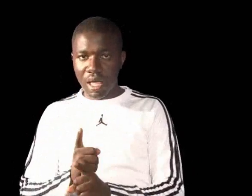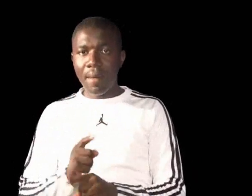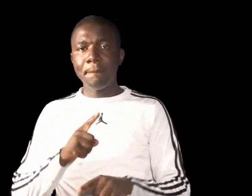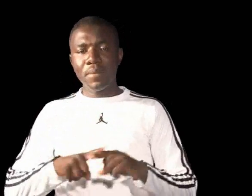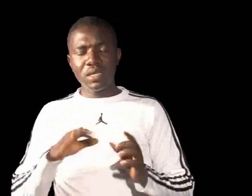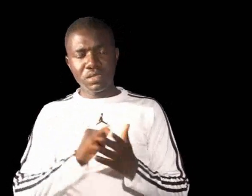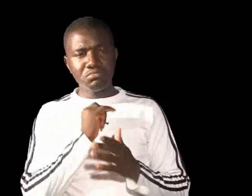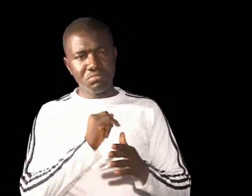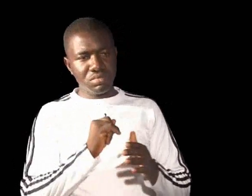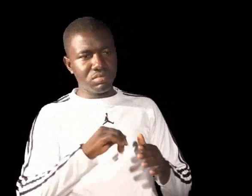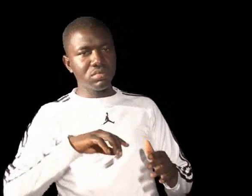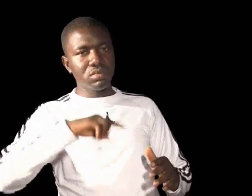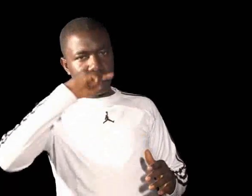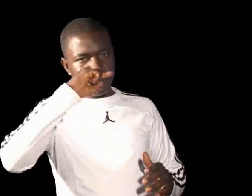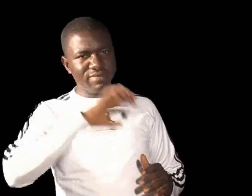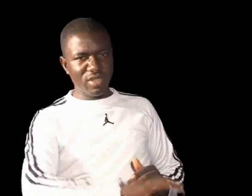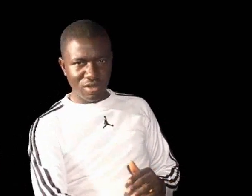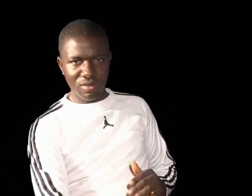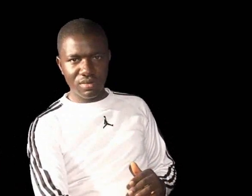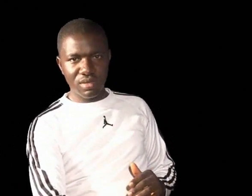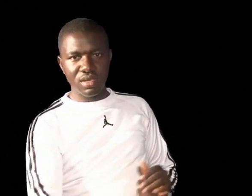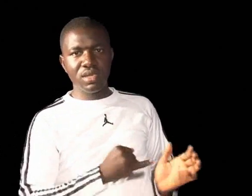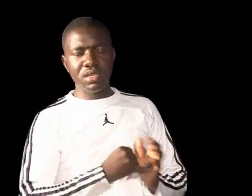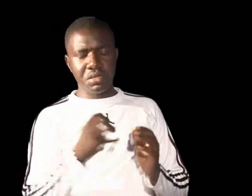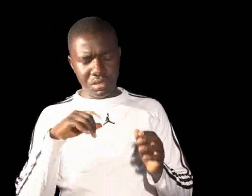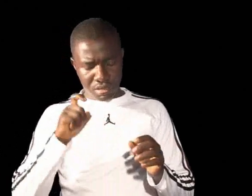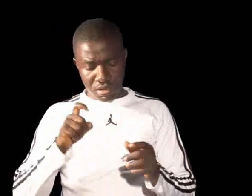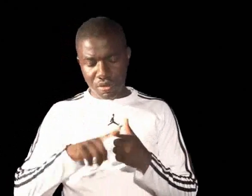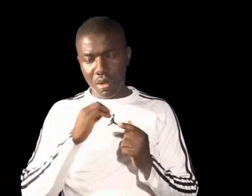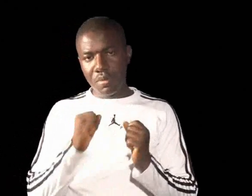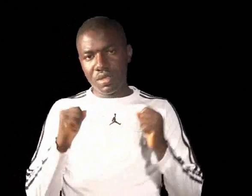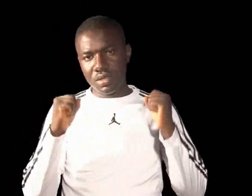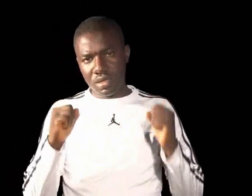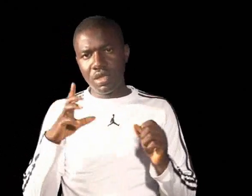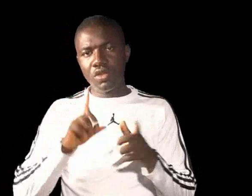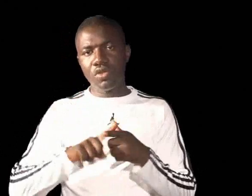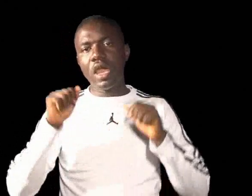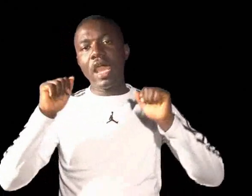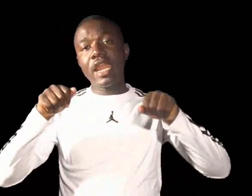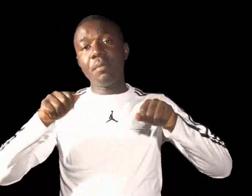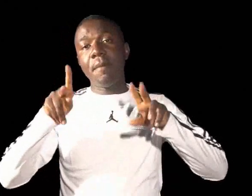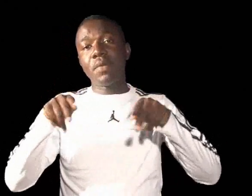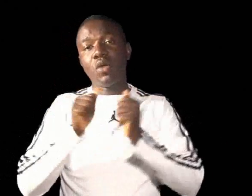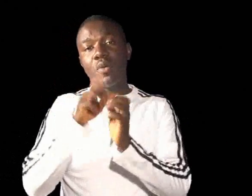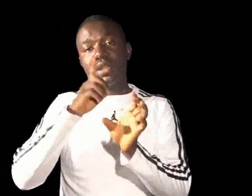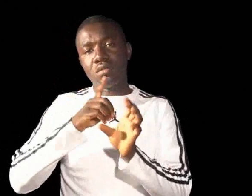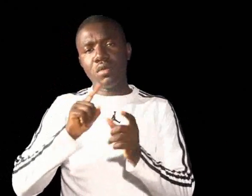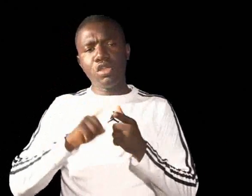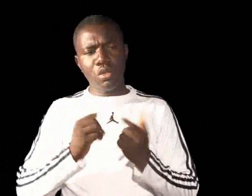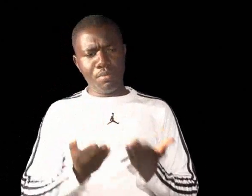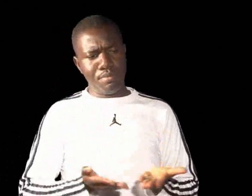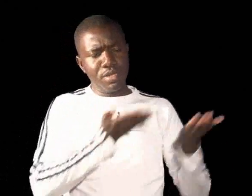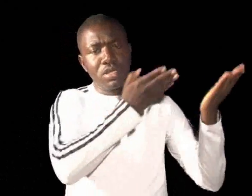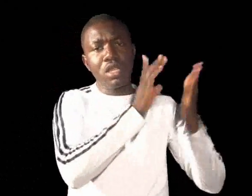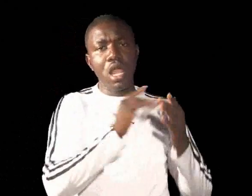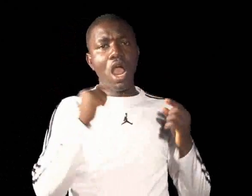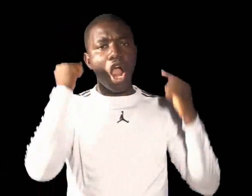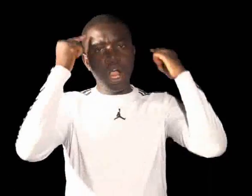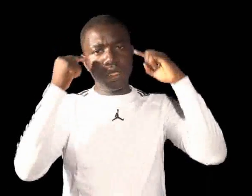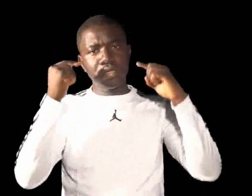nascent stage. It needs to be further strengthened to enable persons with disabilities to effectively present their concerns and